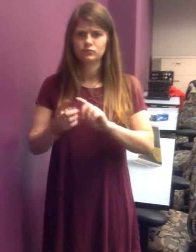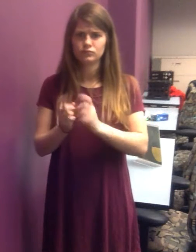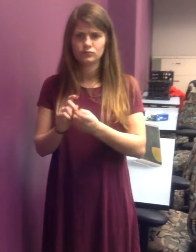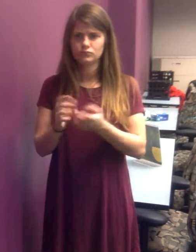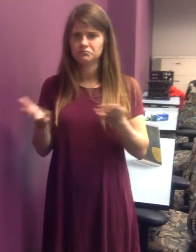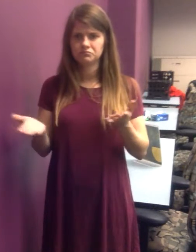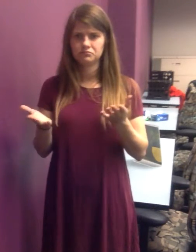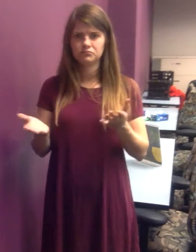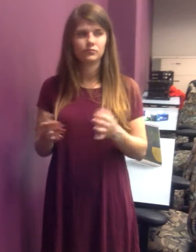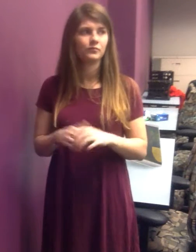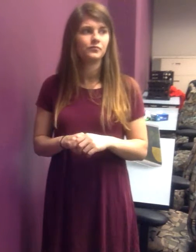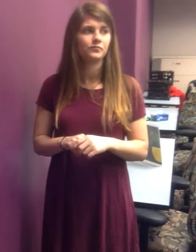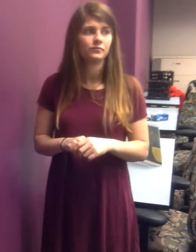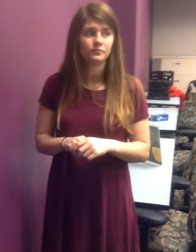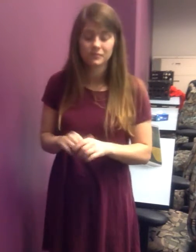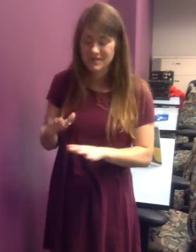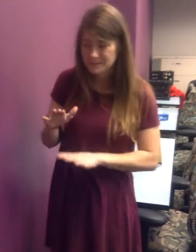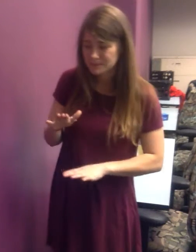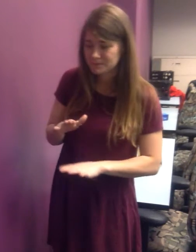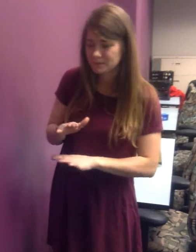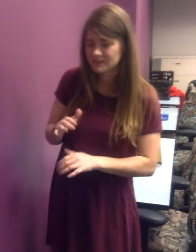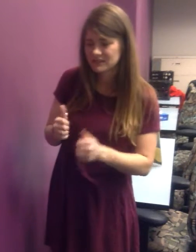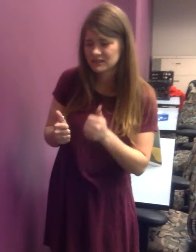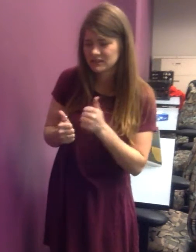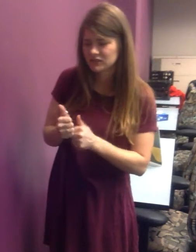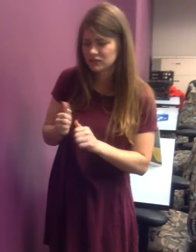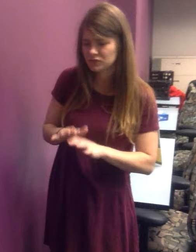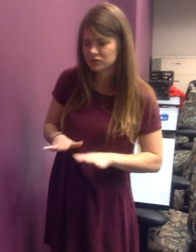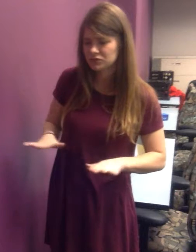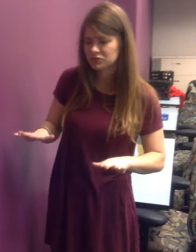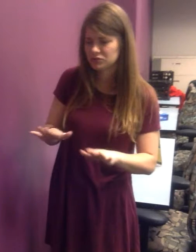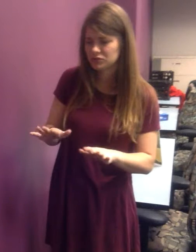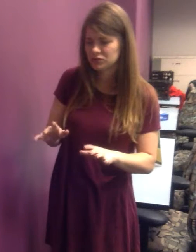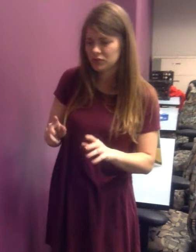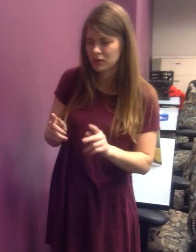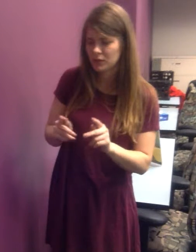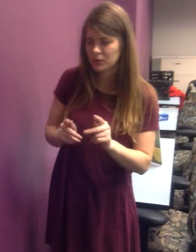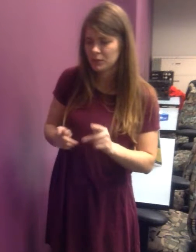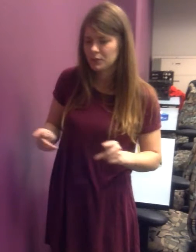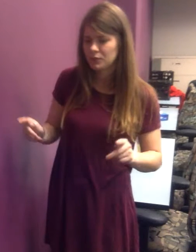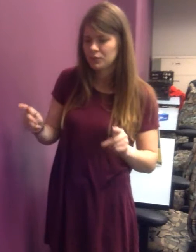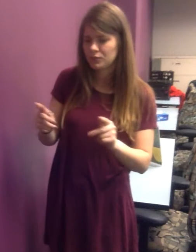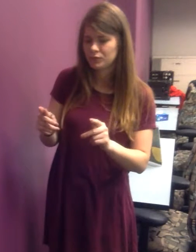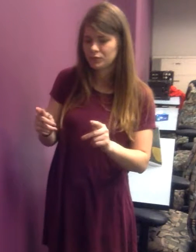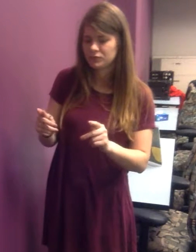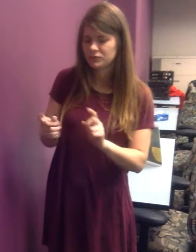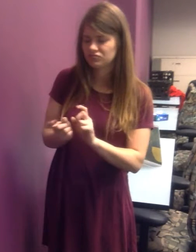people who've tried to go back and scrub the data, like is there a mistake with the way they're making these measurements, they've all concluded,